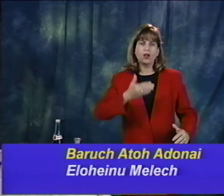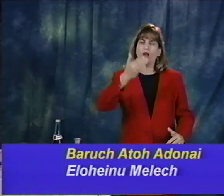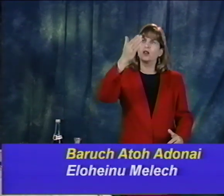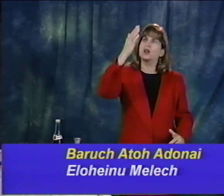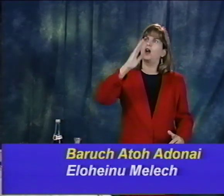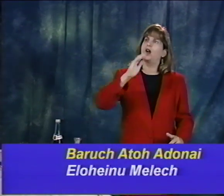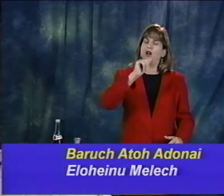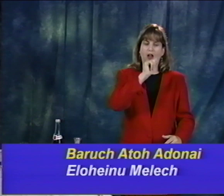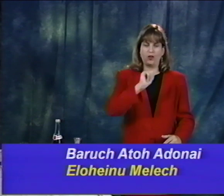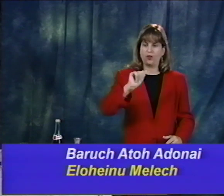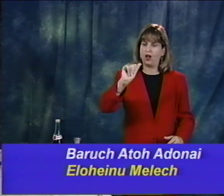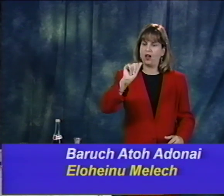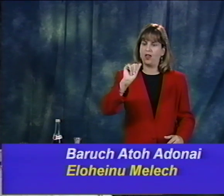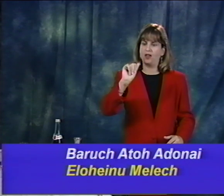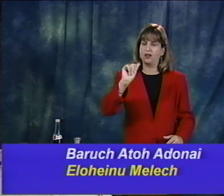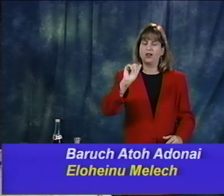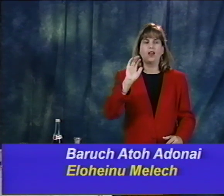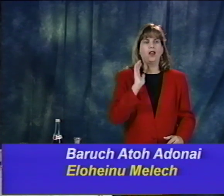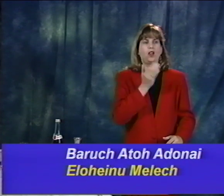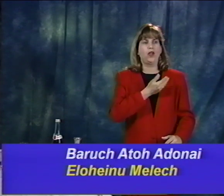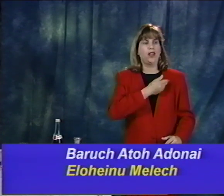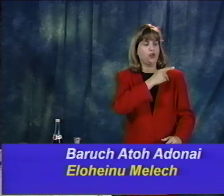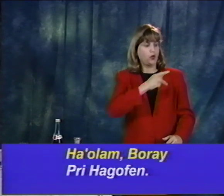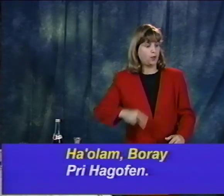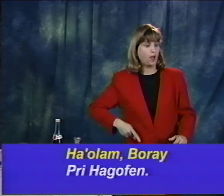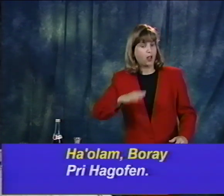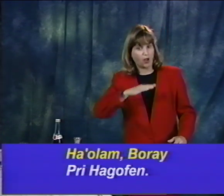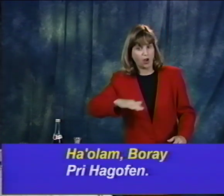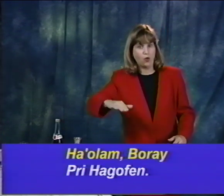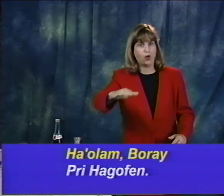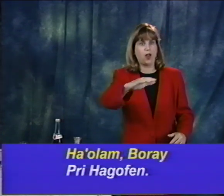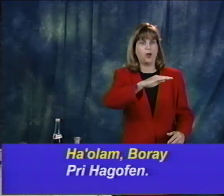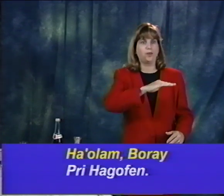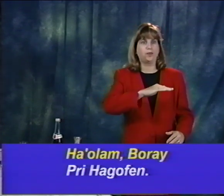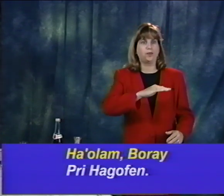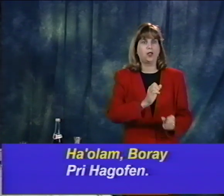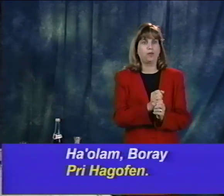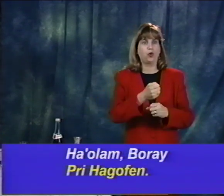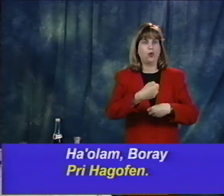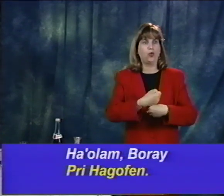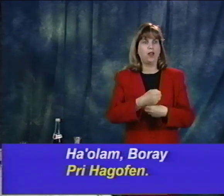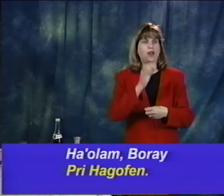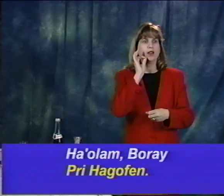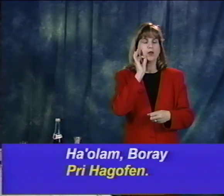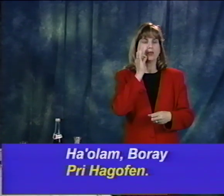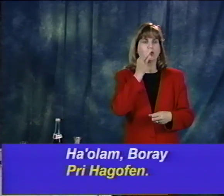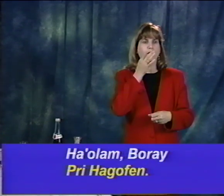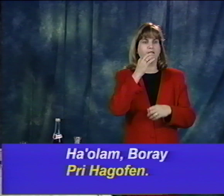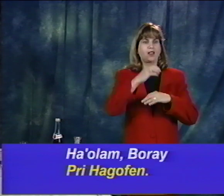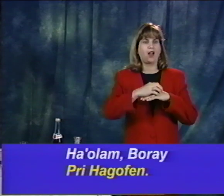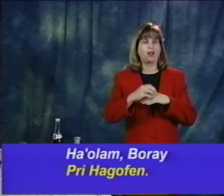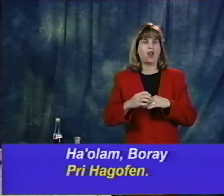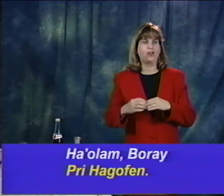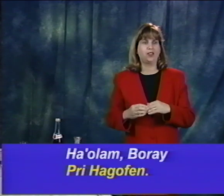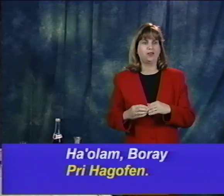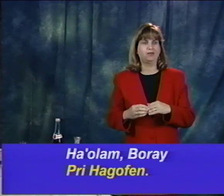Baruch atah Adonai, Eloheinu melech haolam, borei peri hagafen."